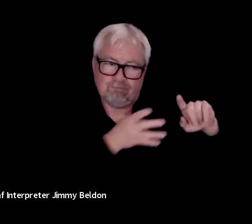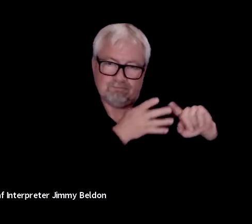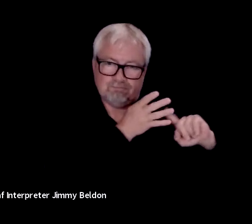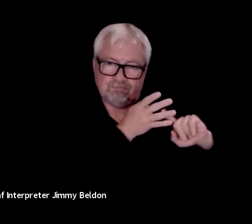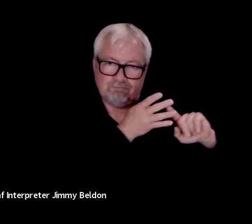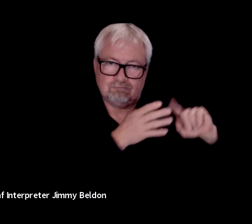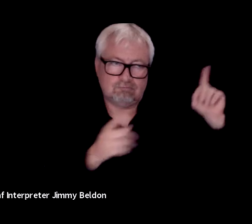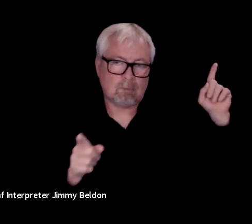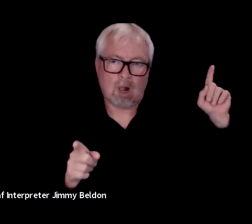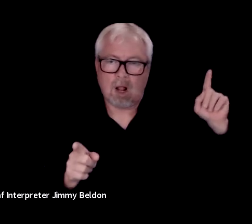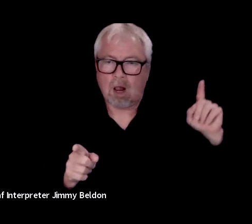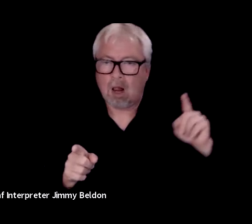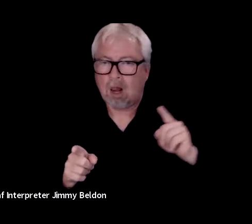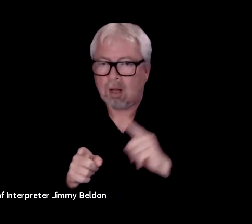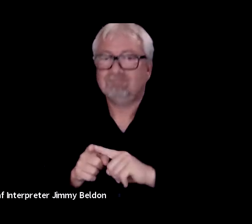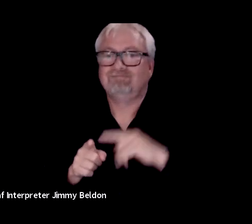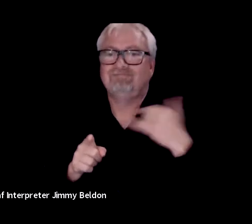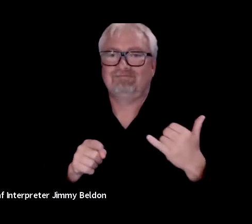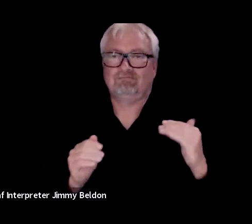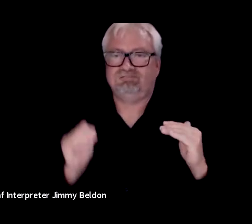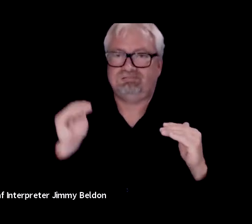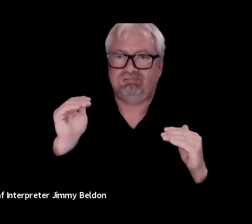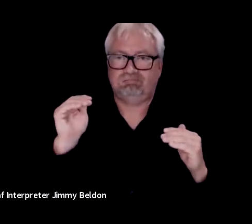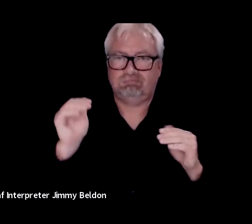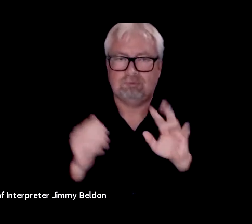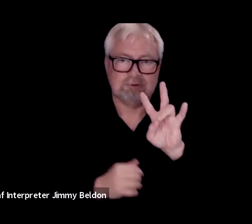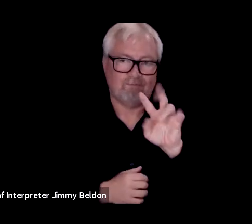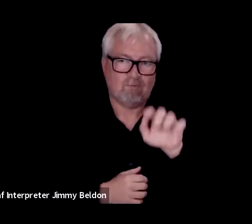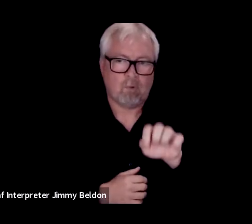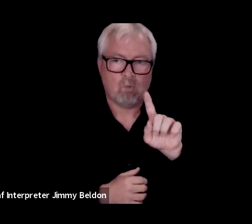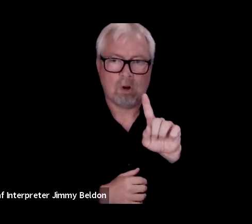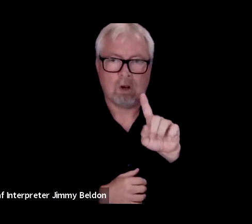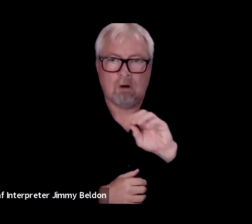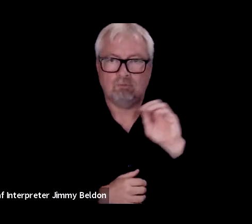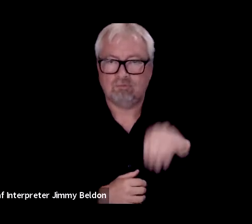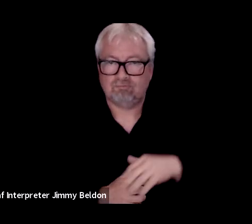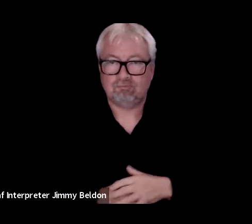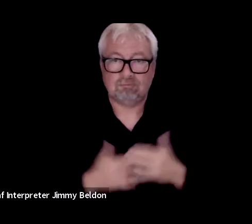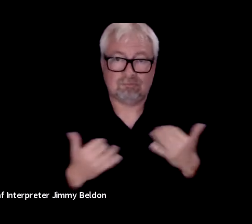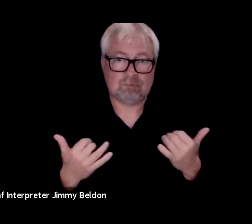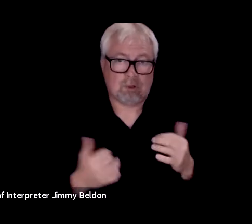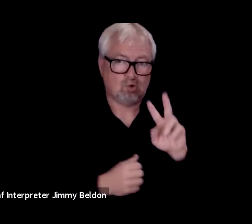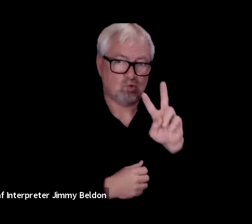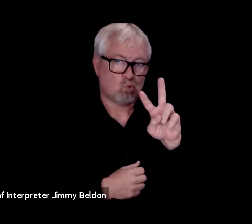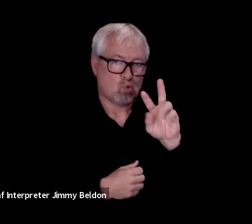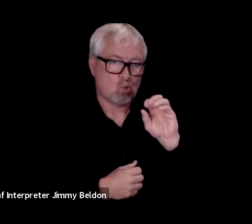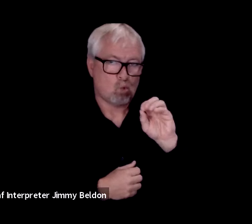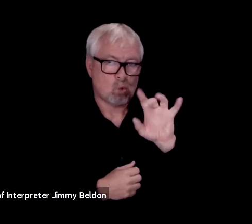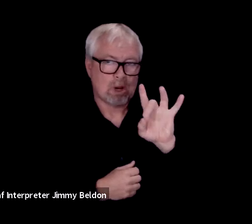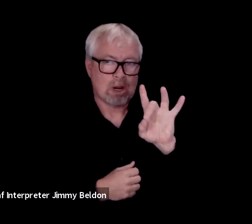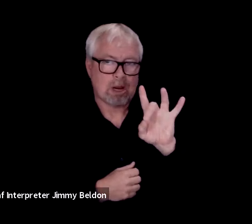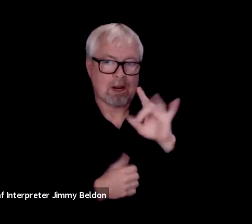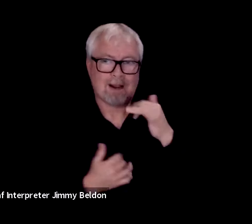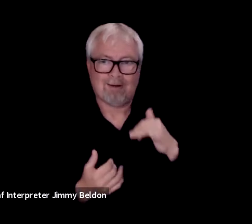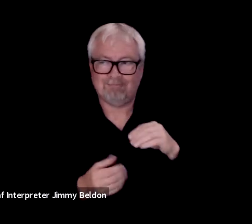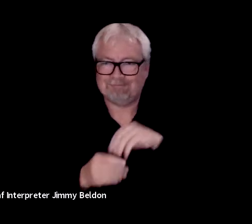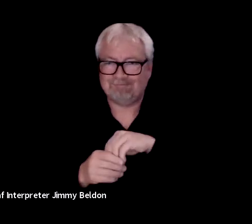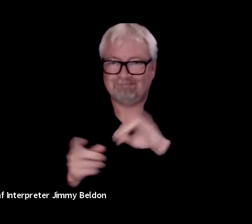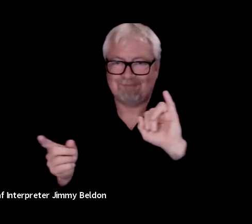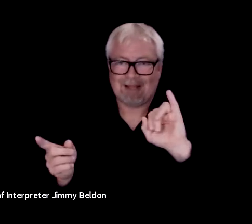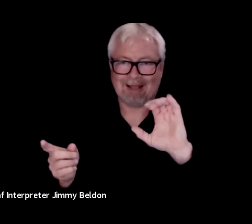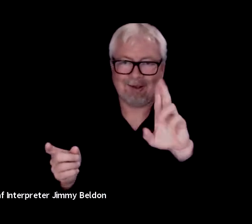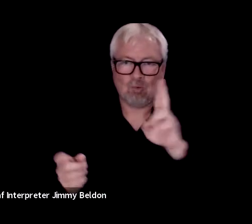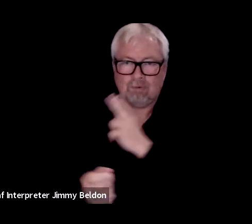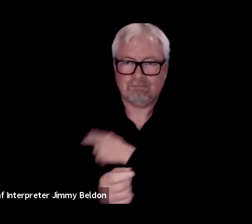including 208 in the ICU. We've not been over 700 beds except for the last couple of days since